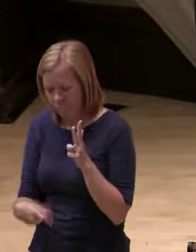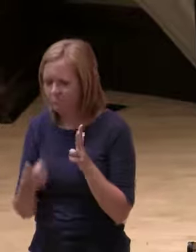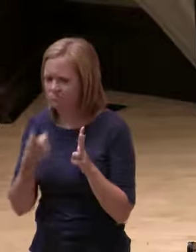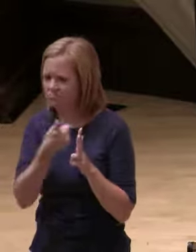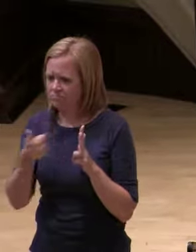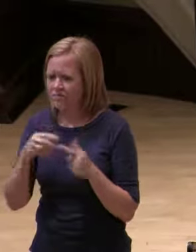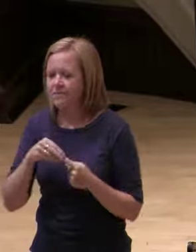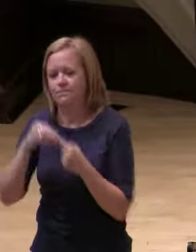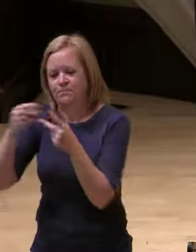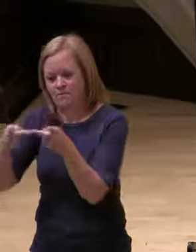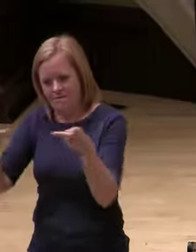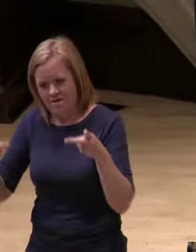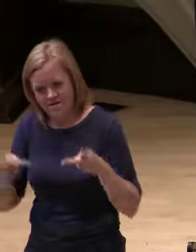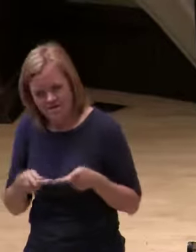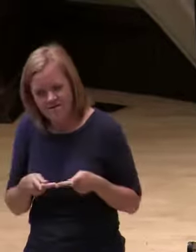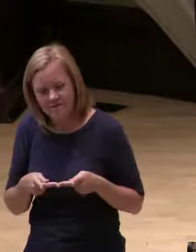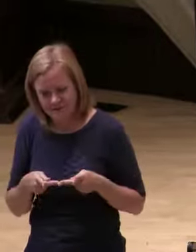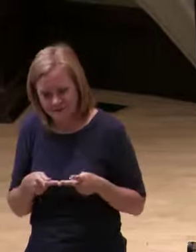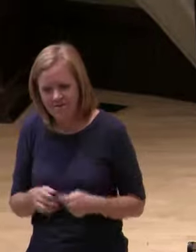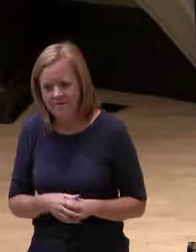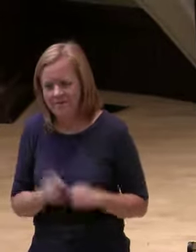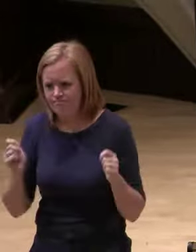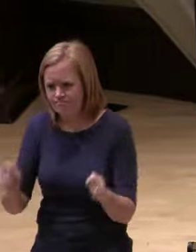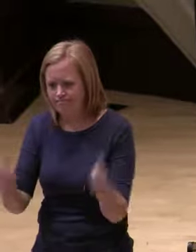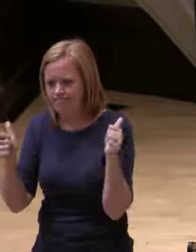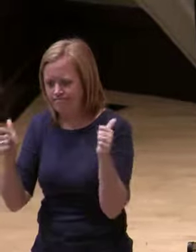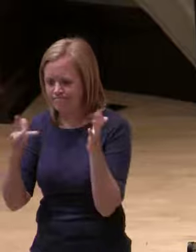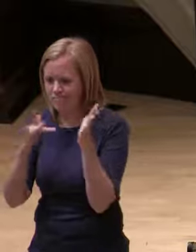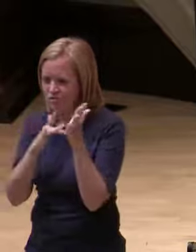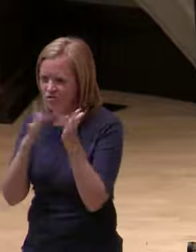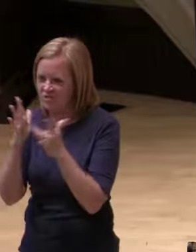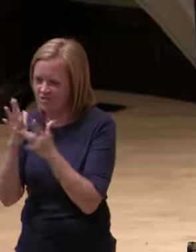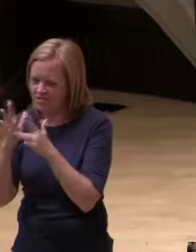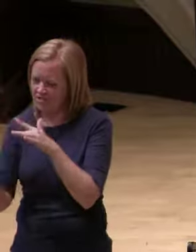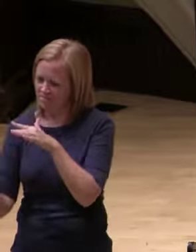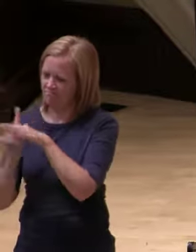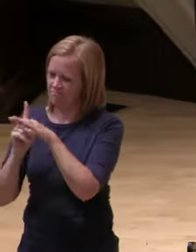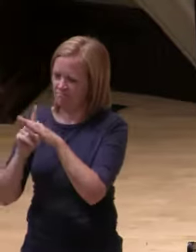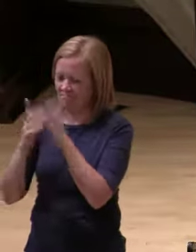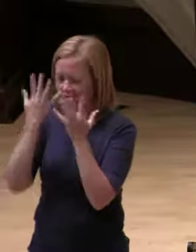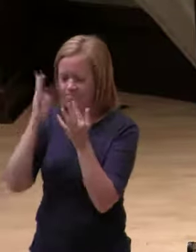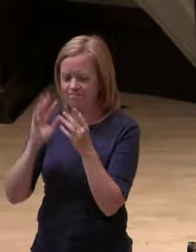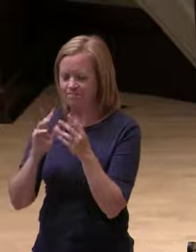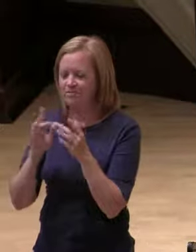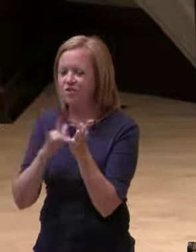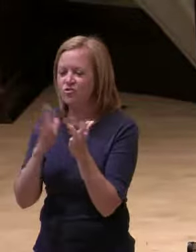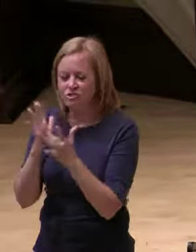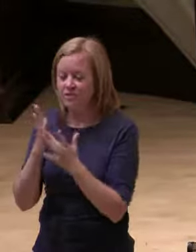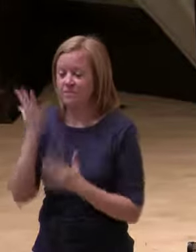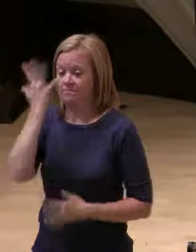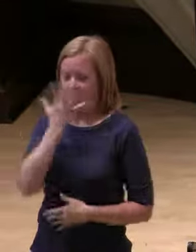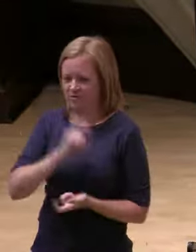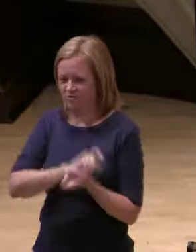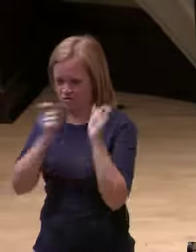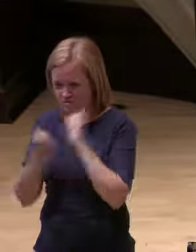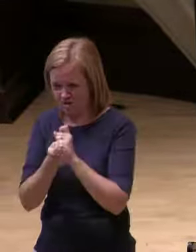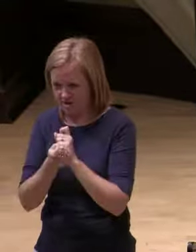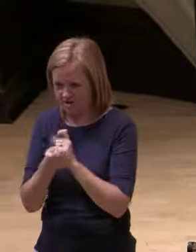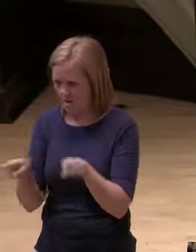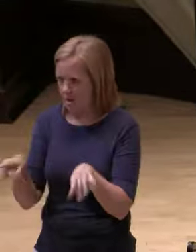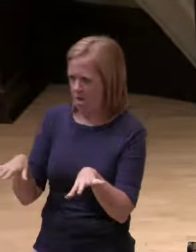very special place. Suddenly, Jesus' appearance changed, and they experienced him like they had